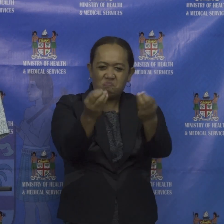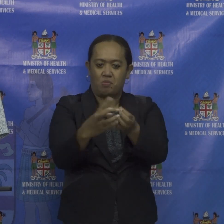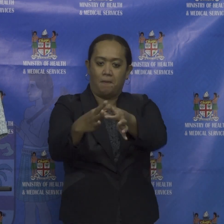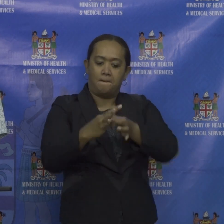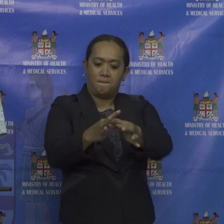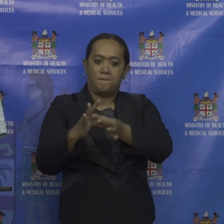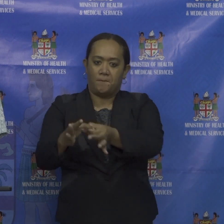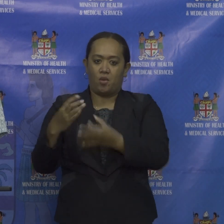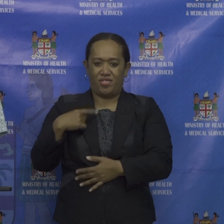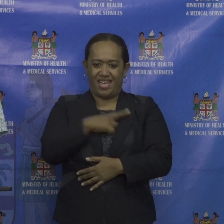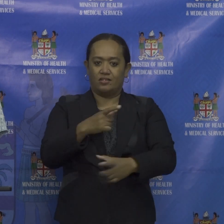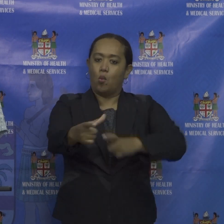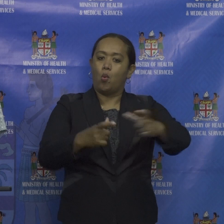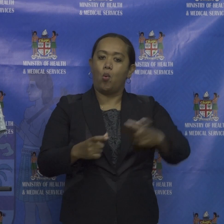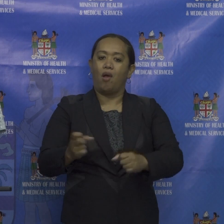virus.